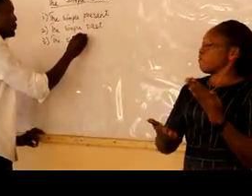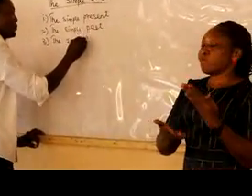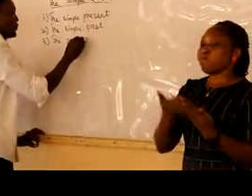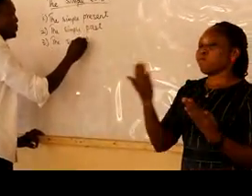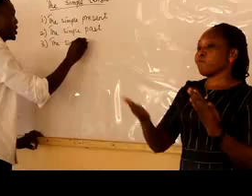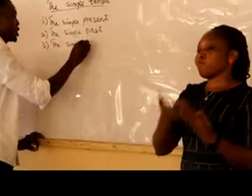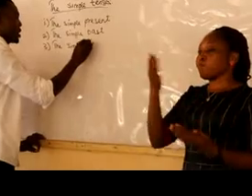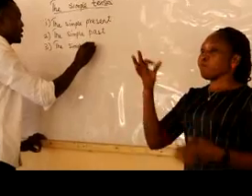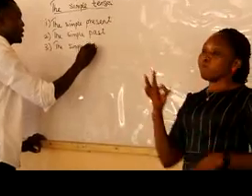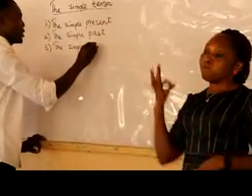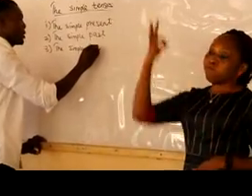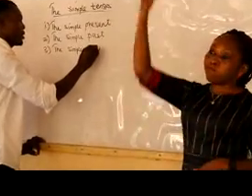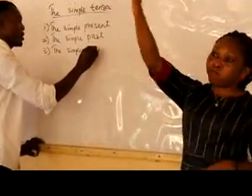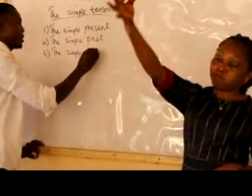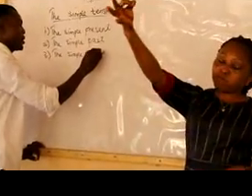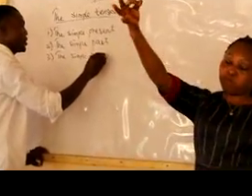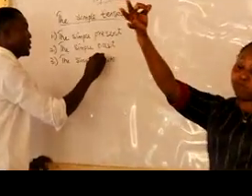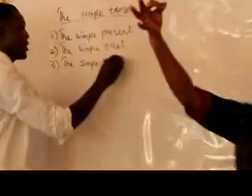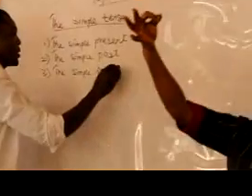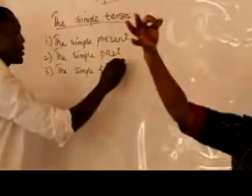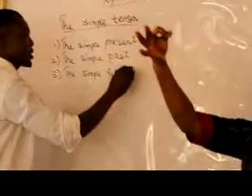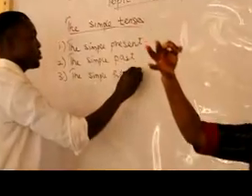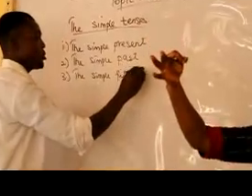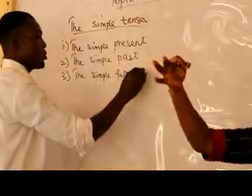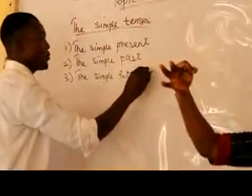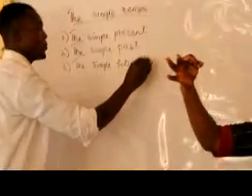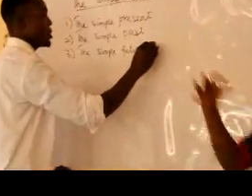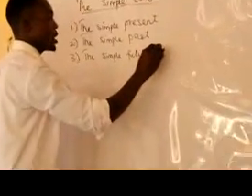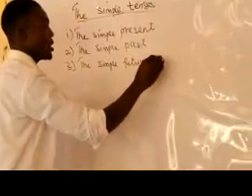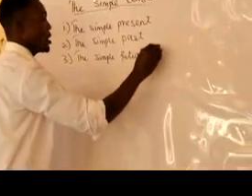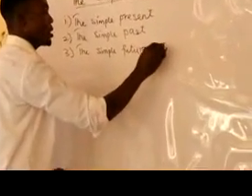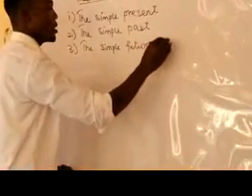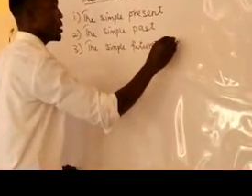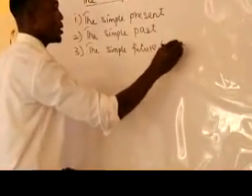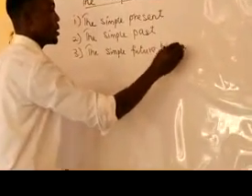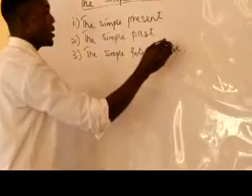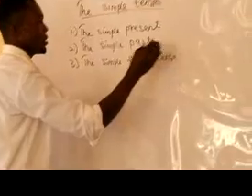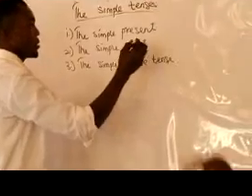simple future. The simple future